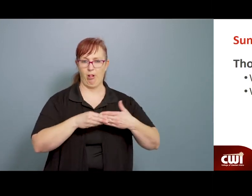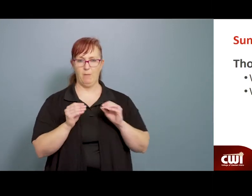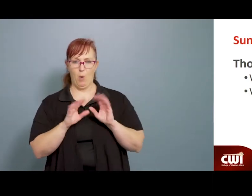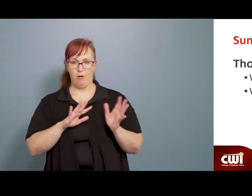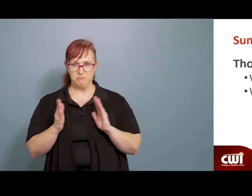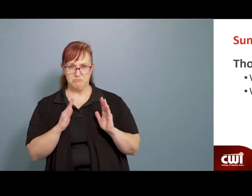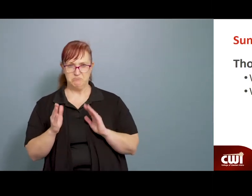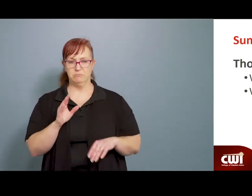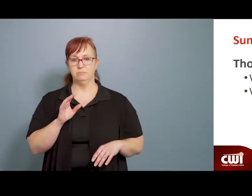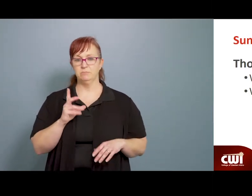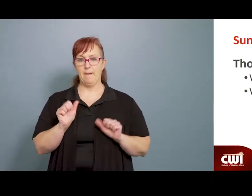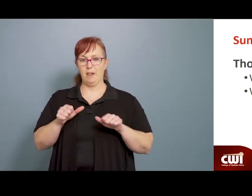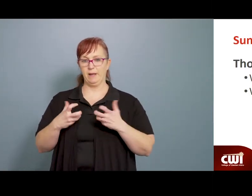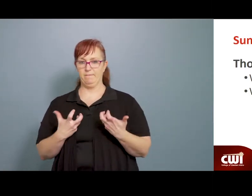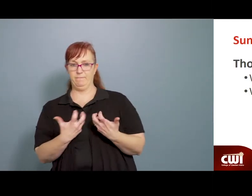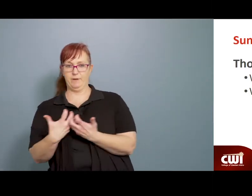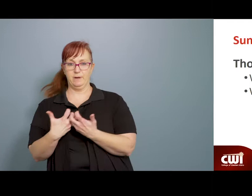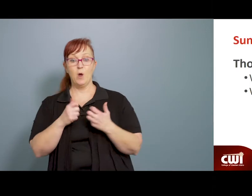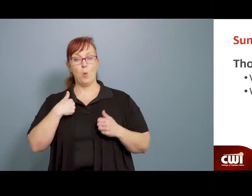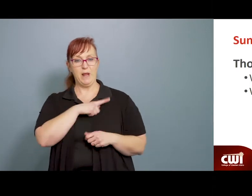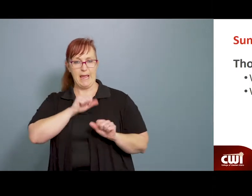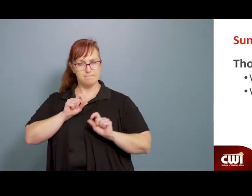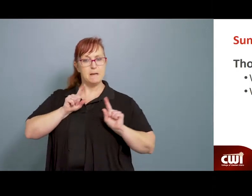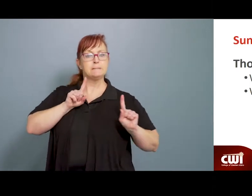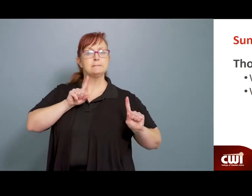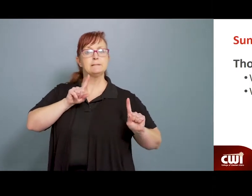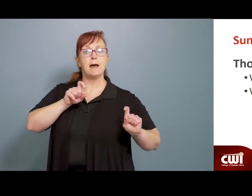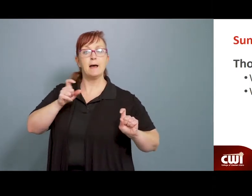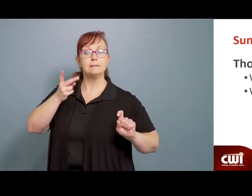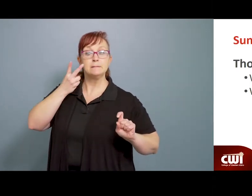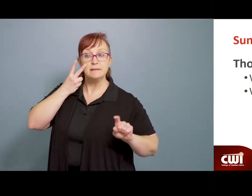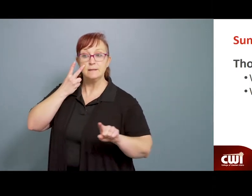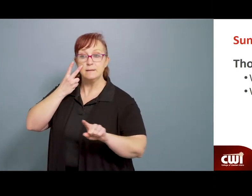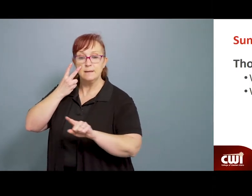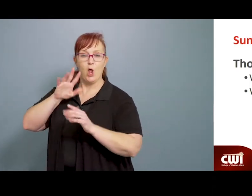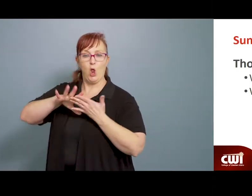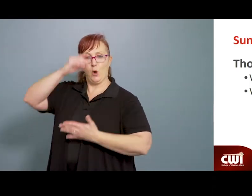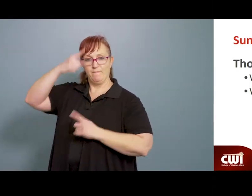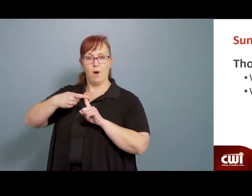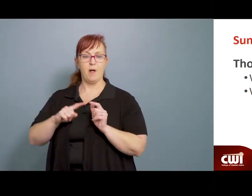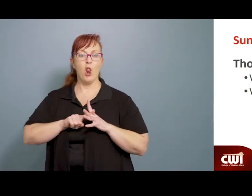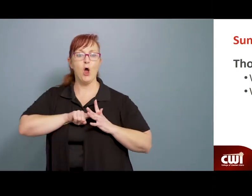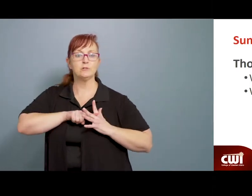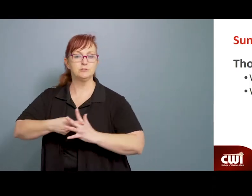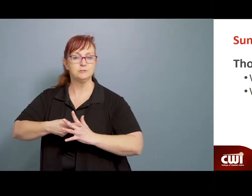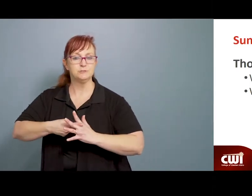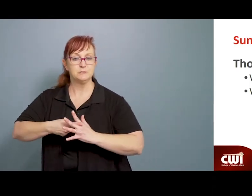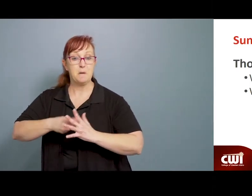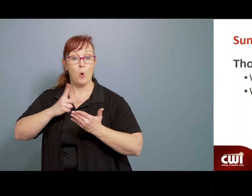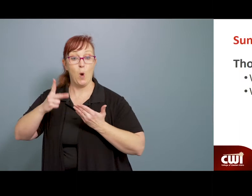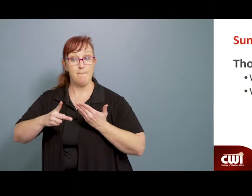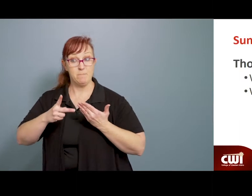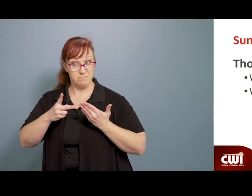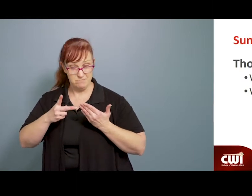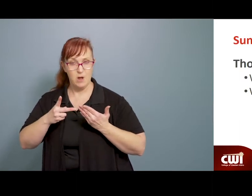and fit the ability for us to go out and test the waters and learn from this launch. So when we put the rest